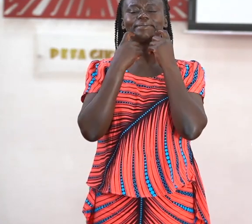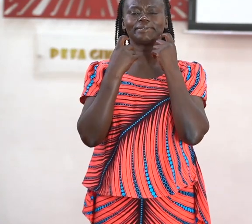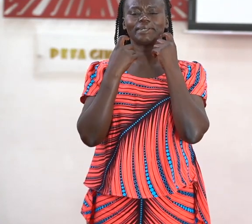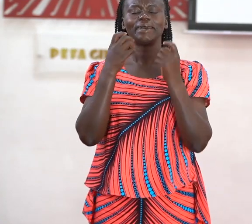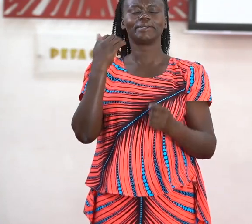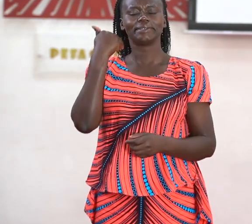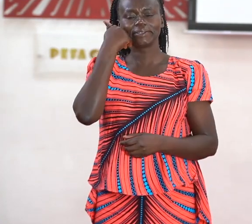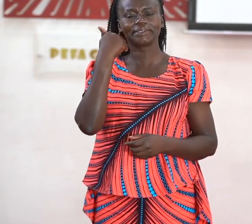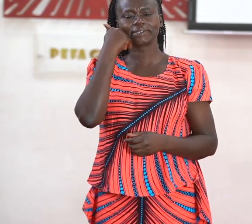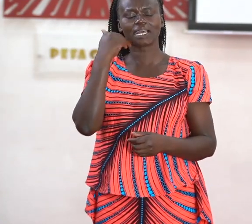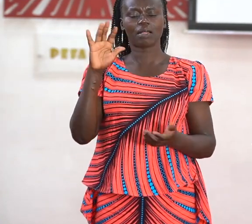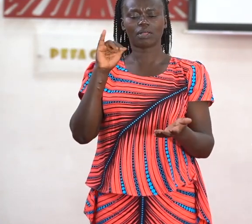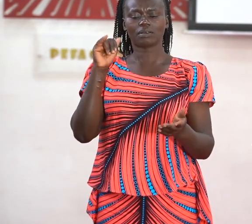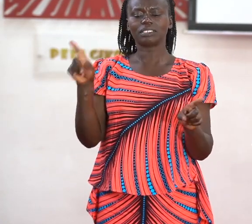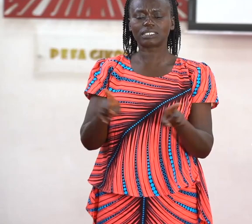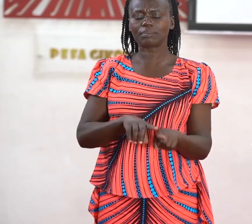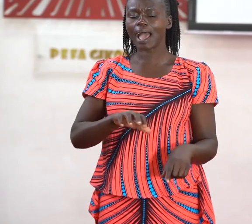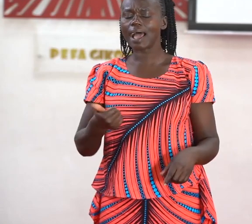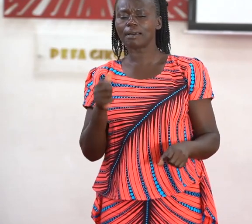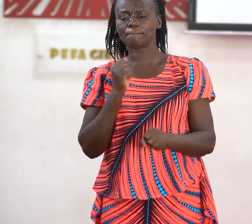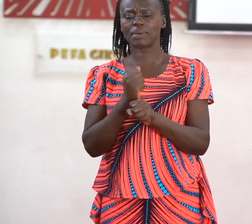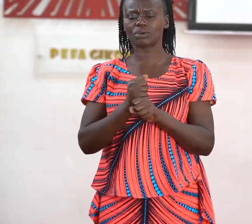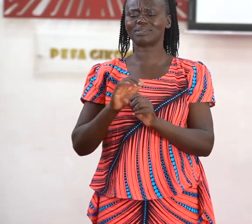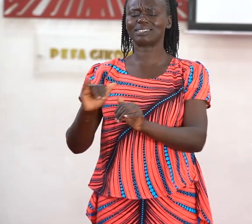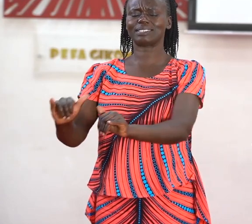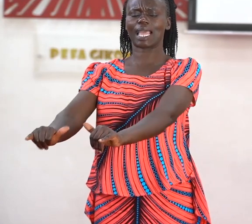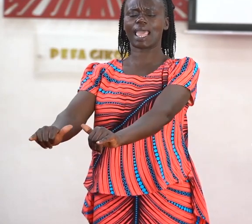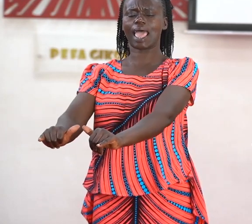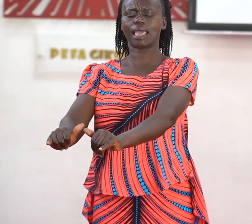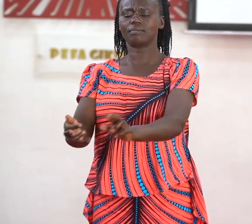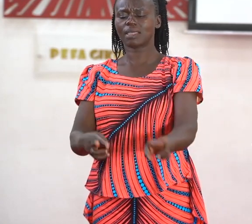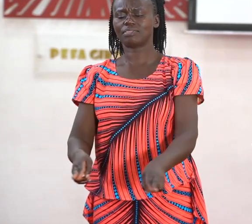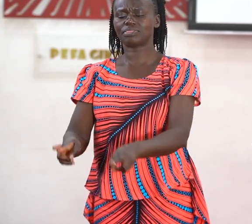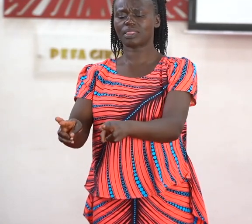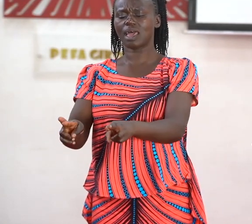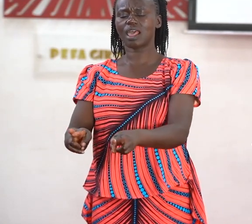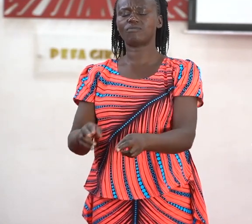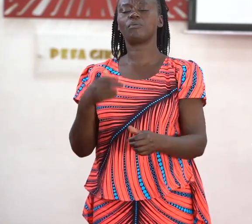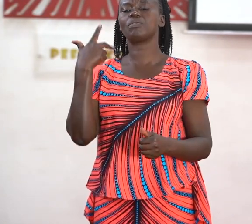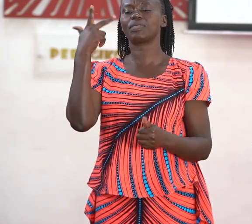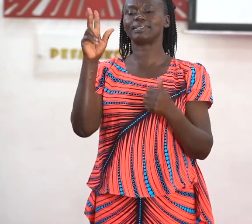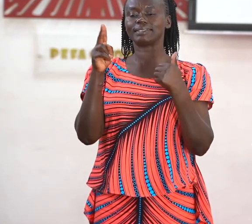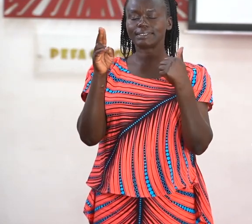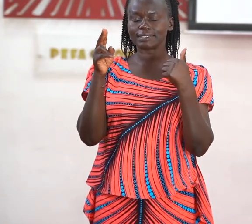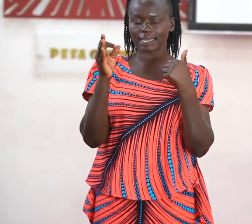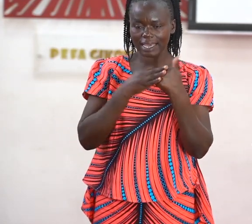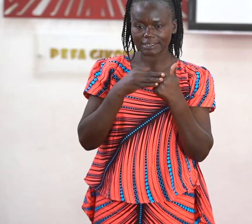kept you at the pool of Bethesda for a whole 38 years. And so the word that I would like to